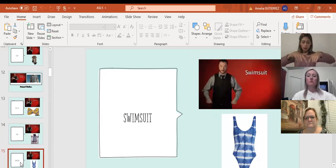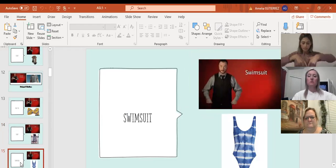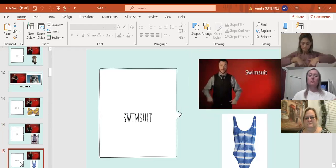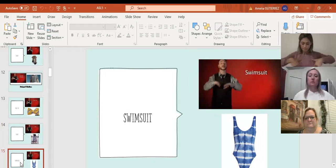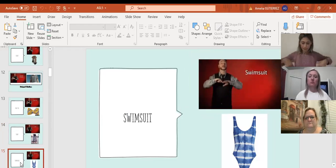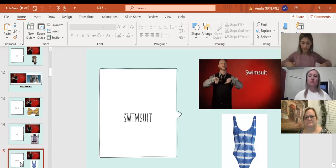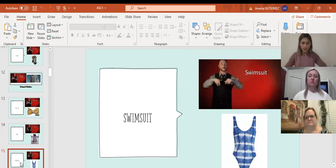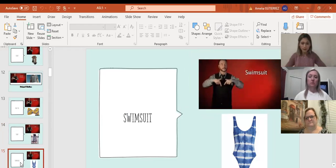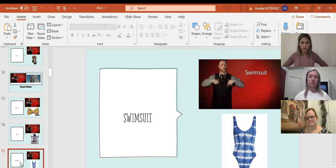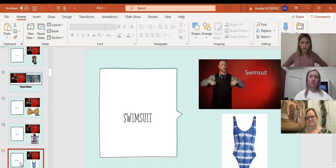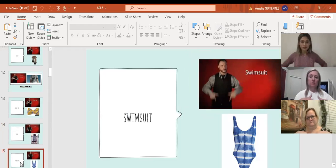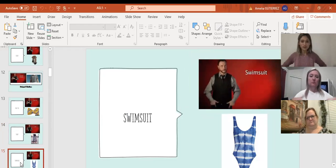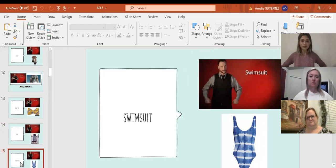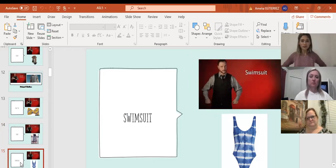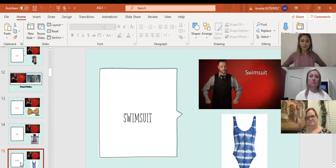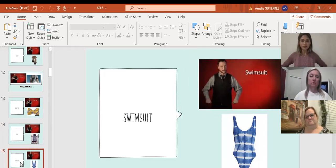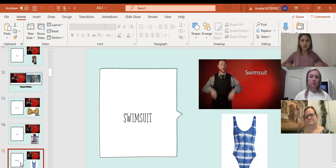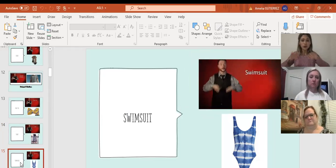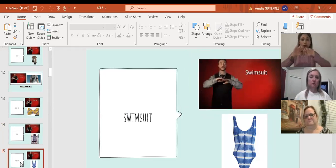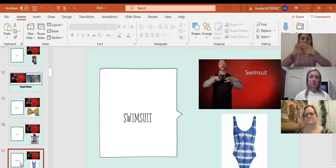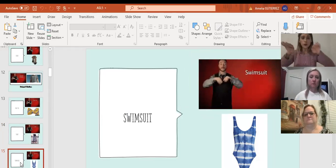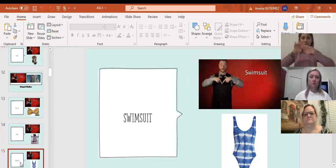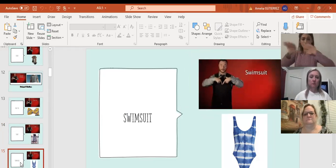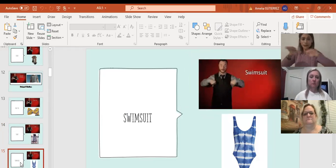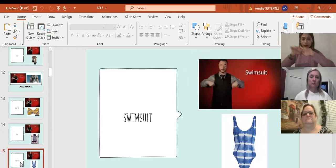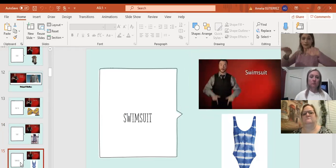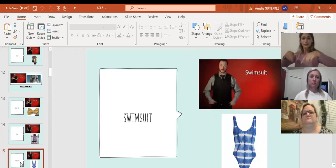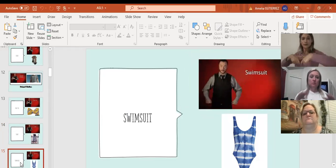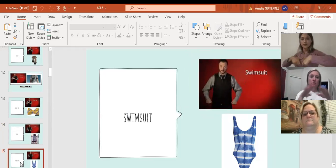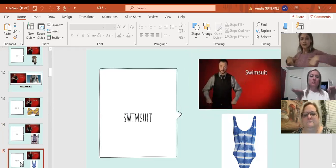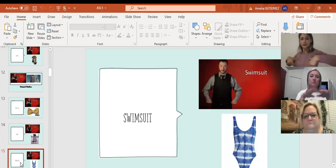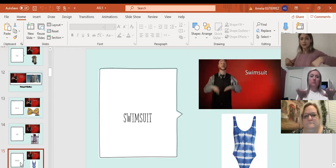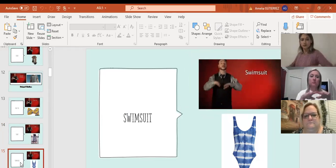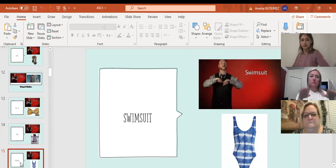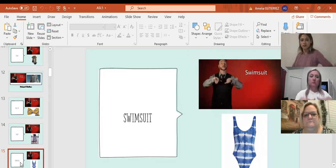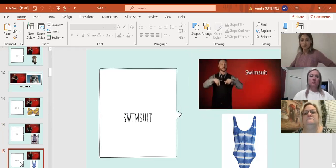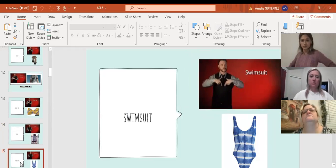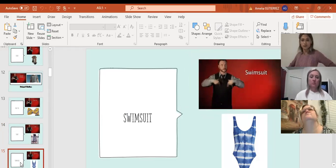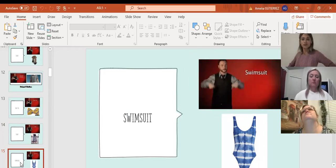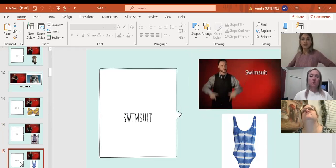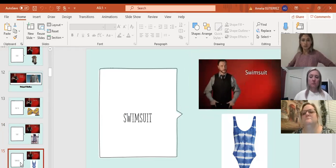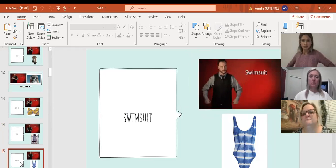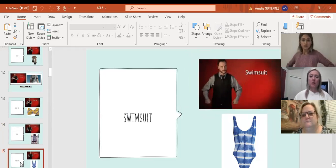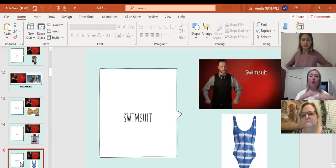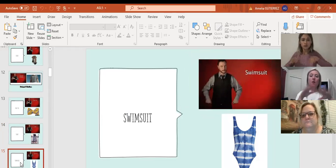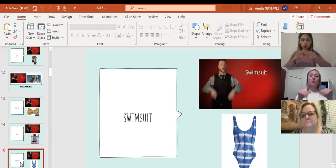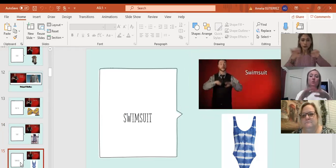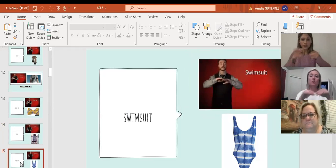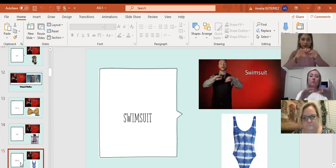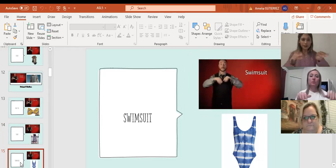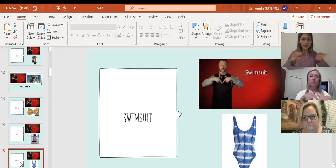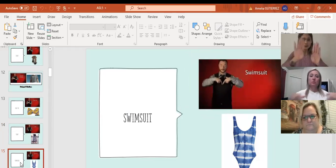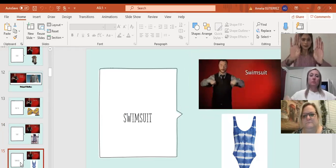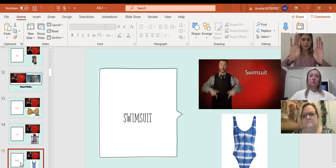Swimsuit. So that's the same for swimming, and then